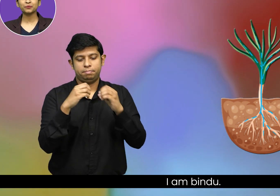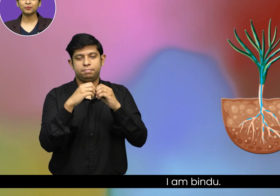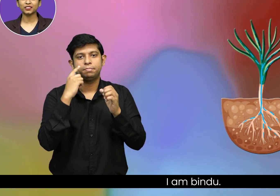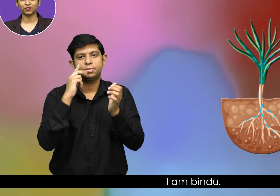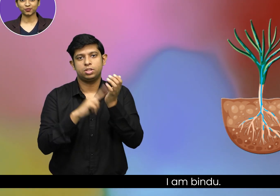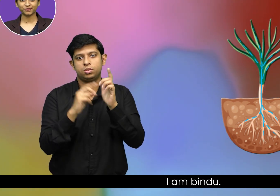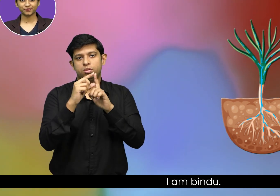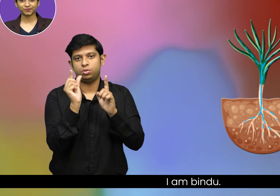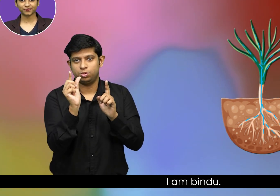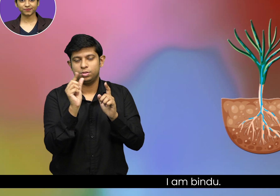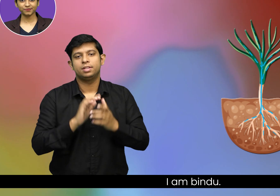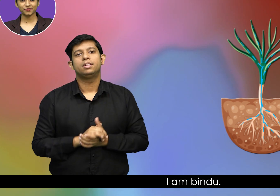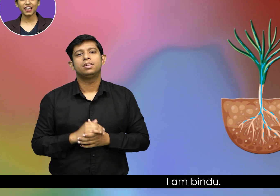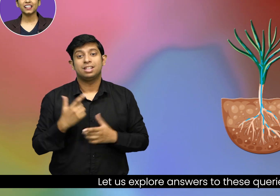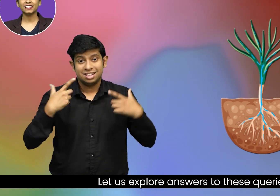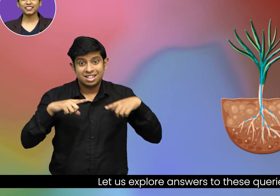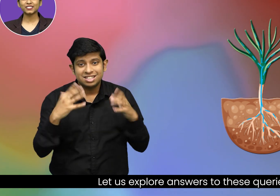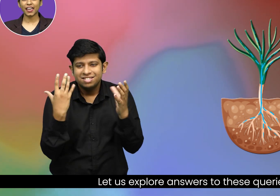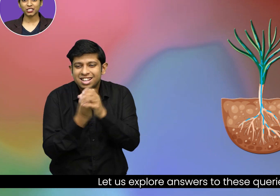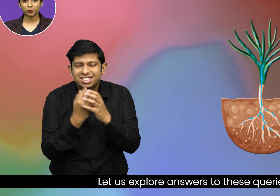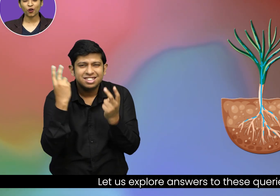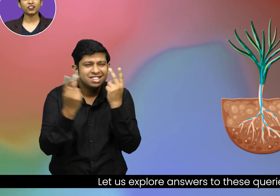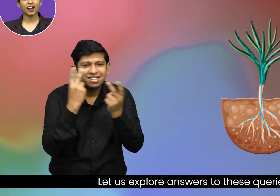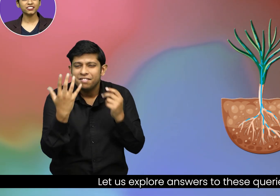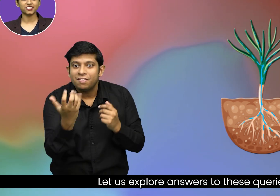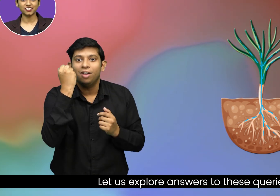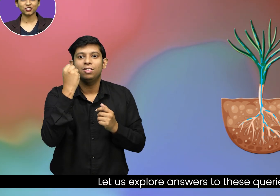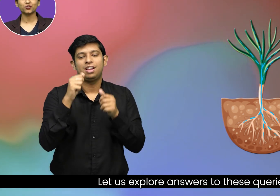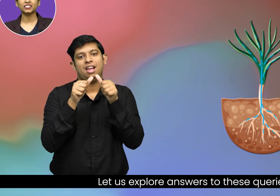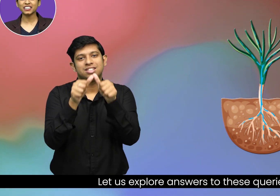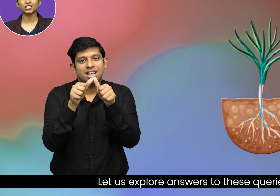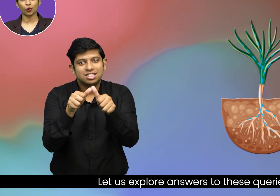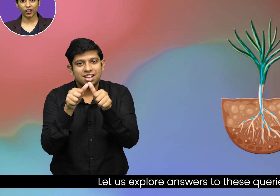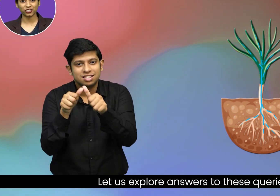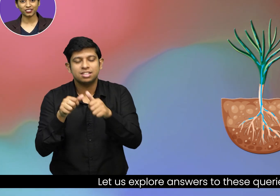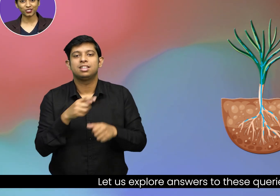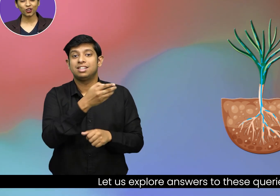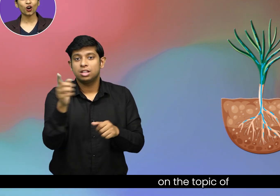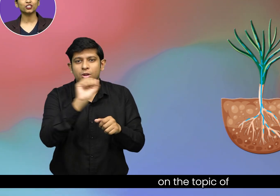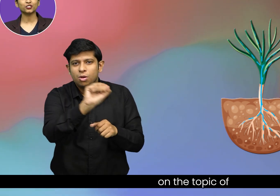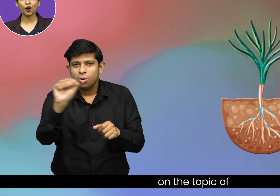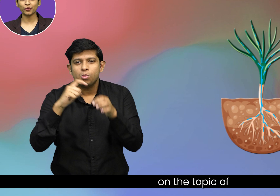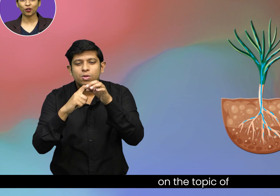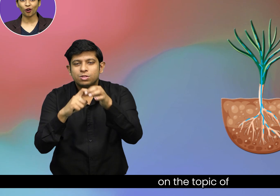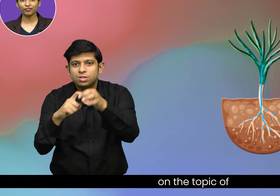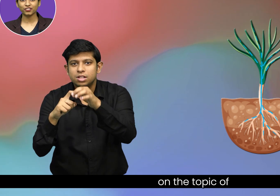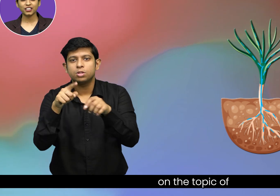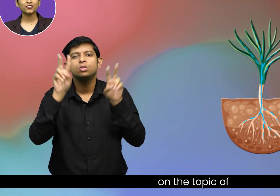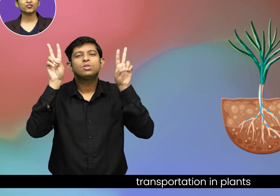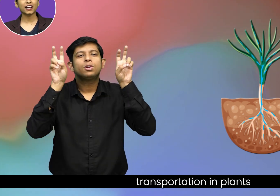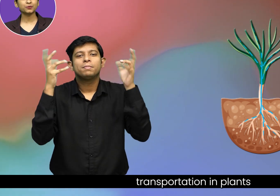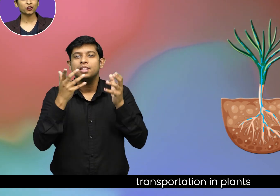I am Bindu. Let us explore answers to these questions on the topic